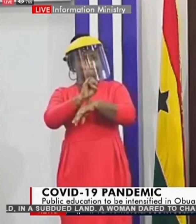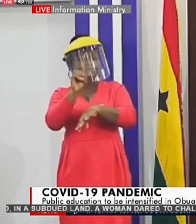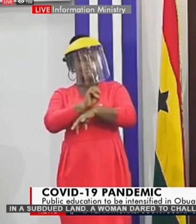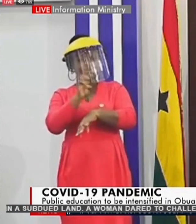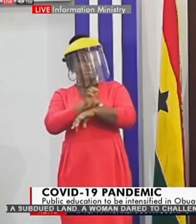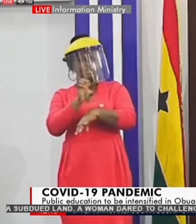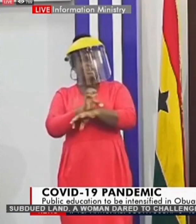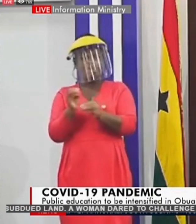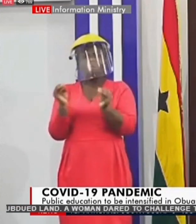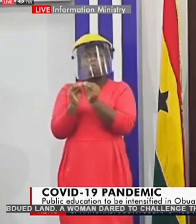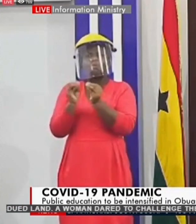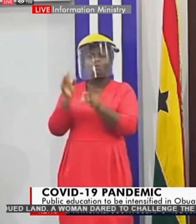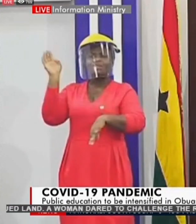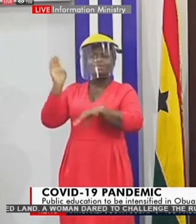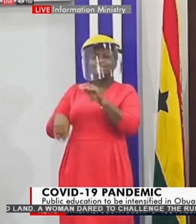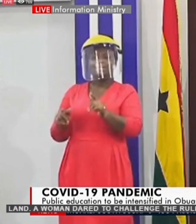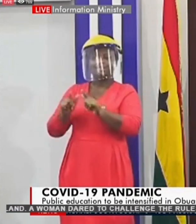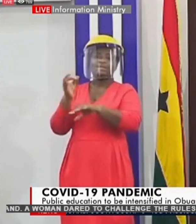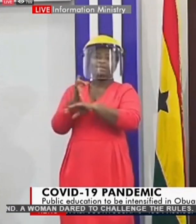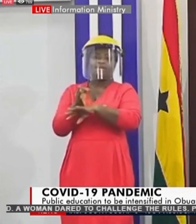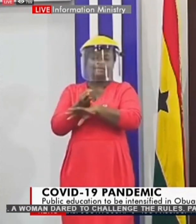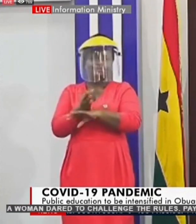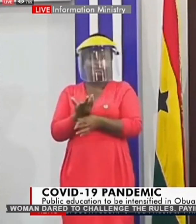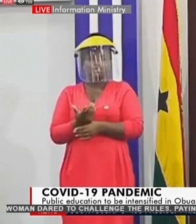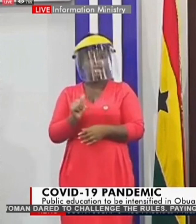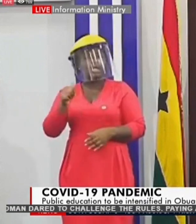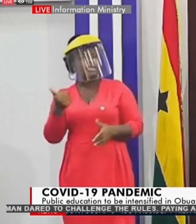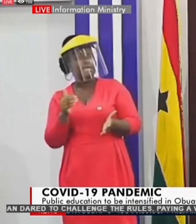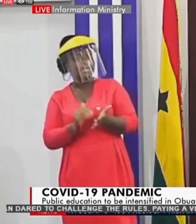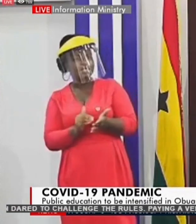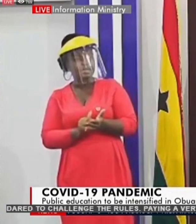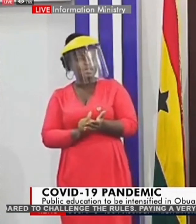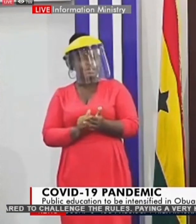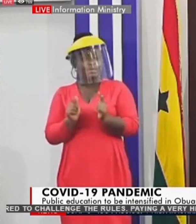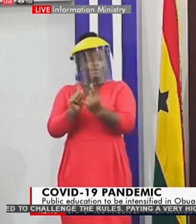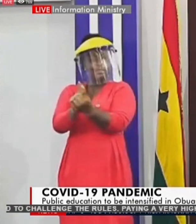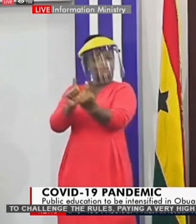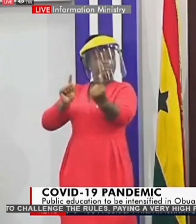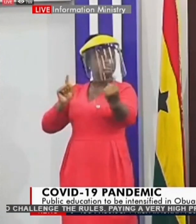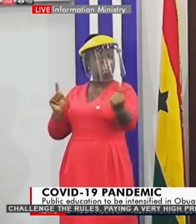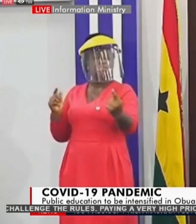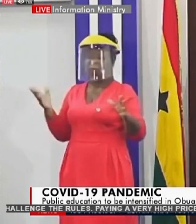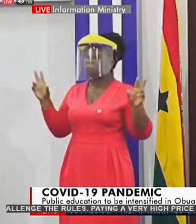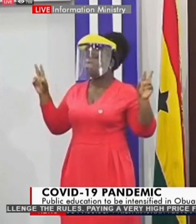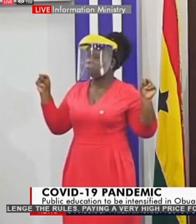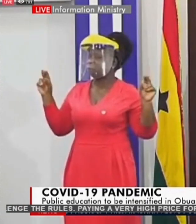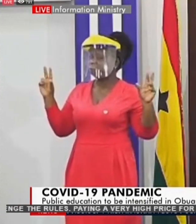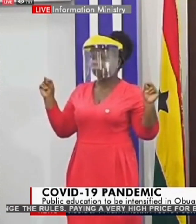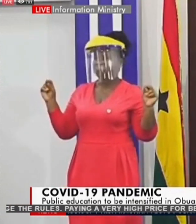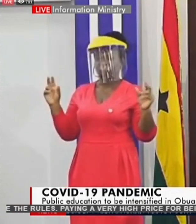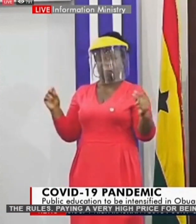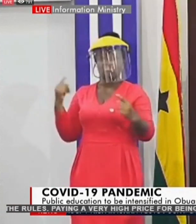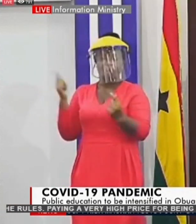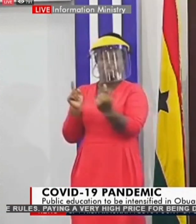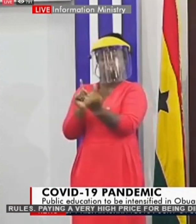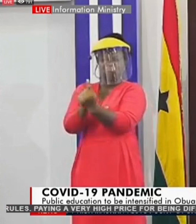more than the space. That was one obvious thing. The other thing was that the social or physical distancing was a challenge. Then they also have